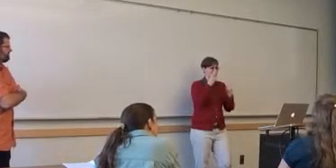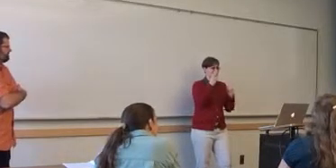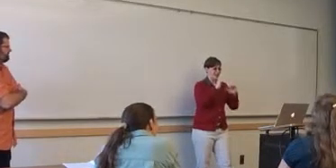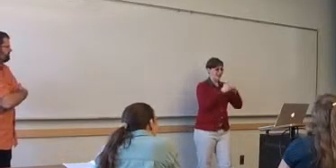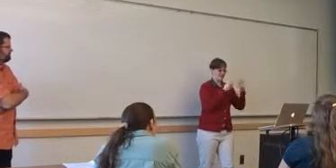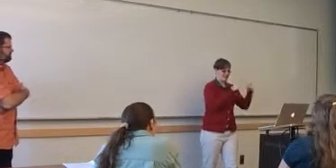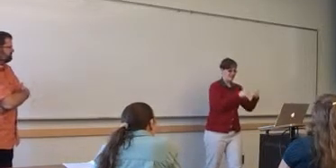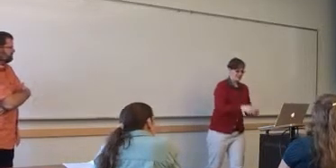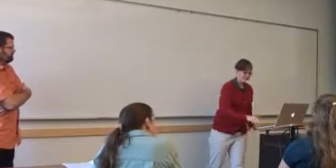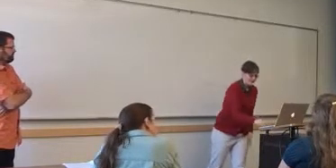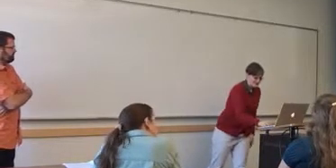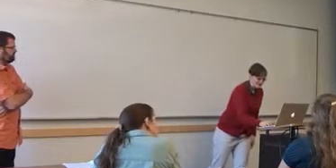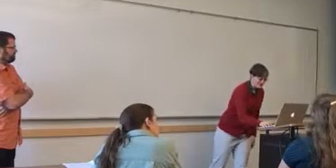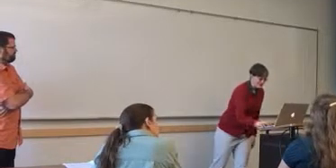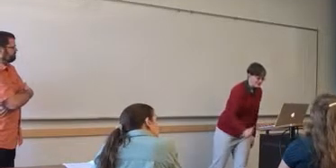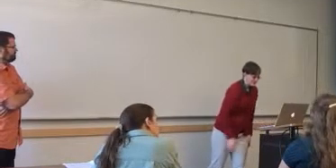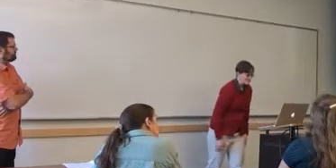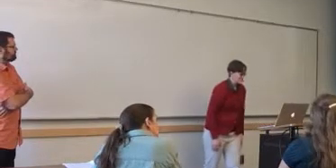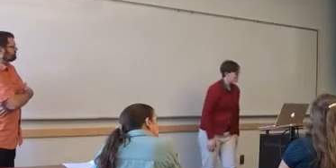about 40% similar to ASL.